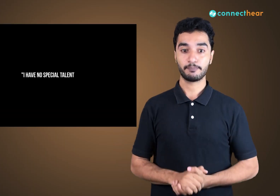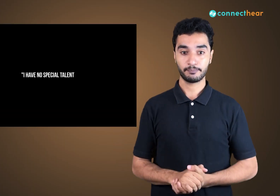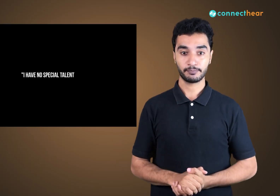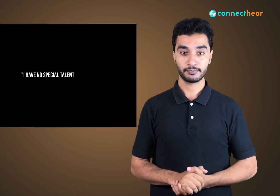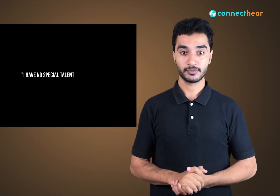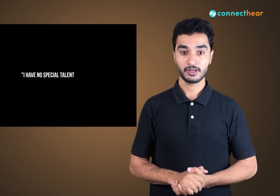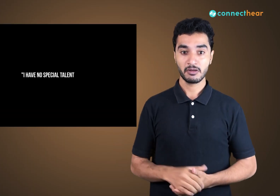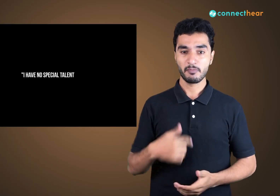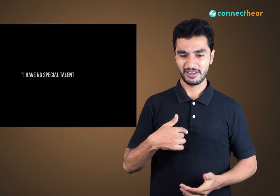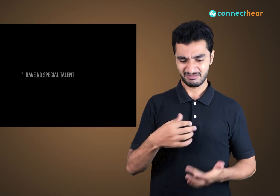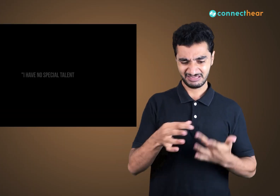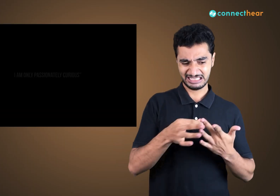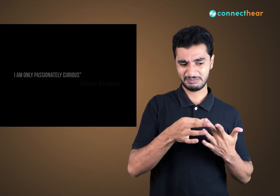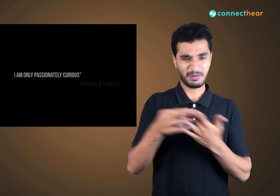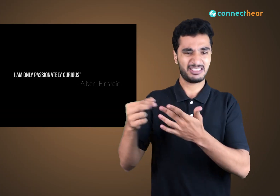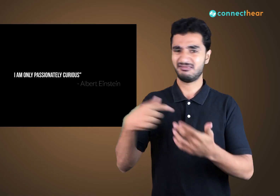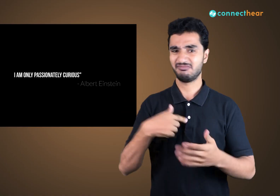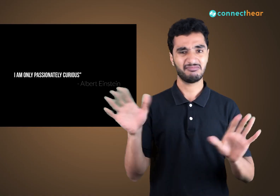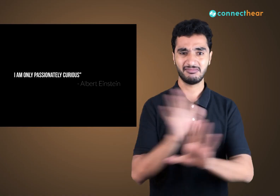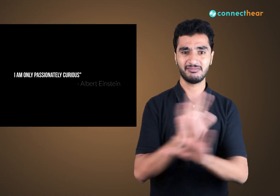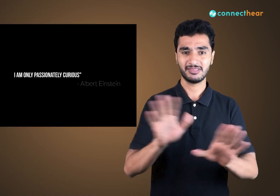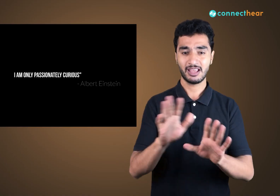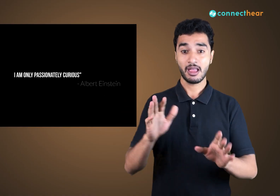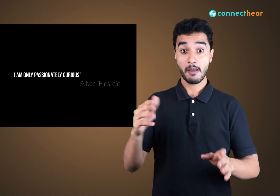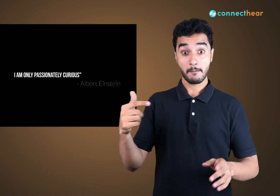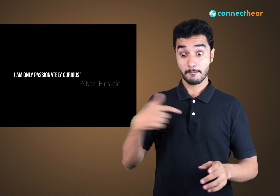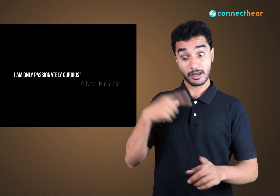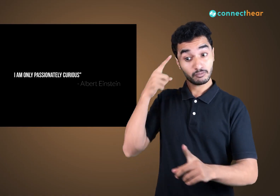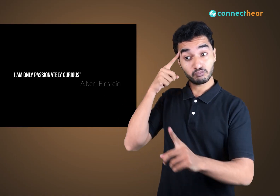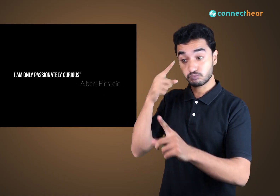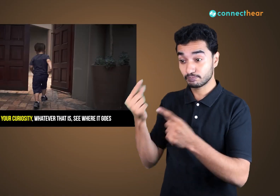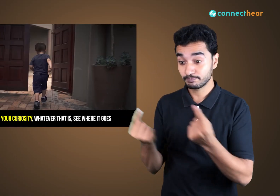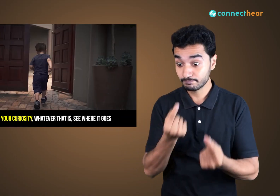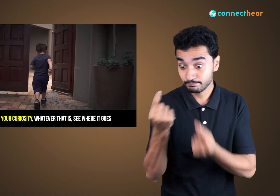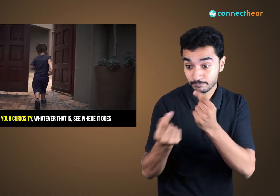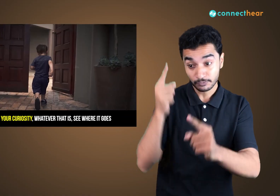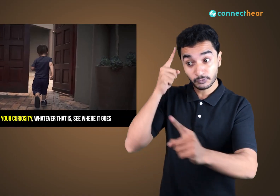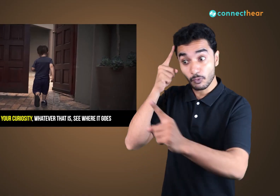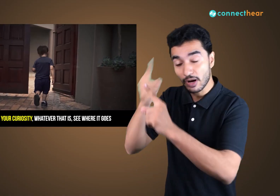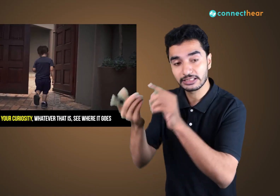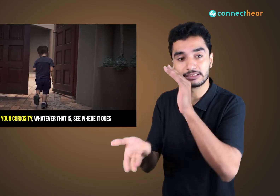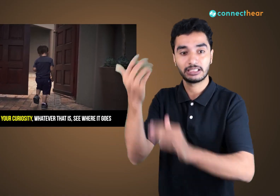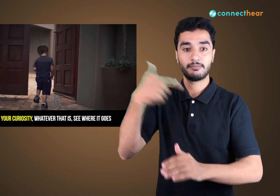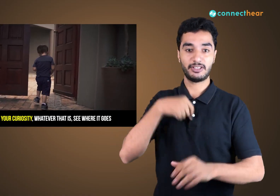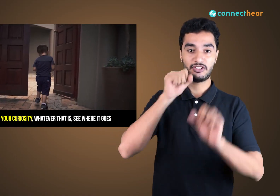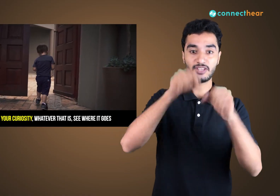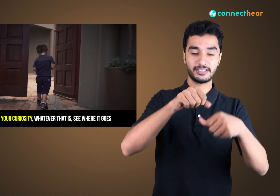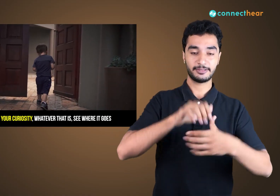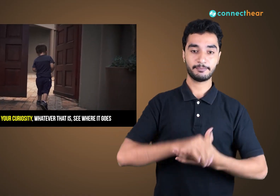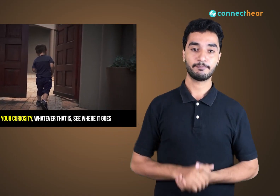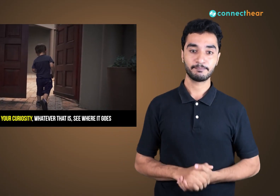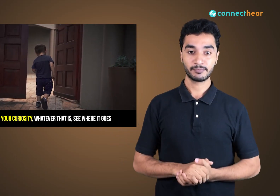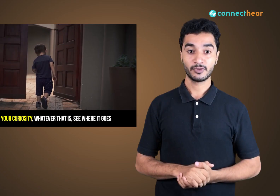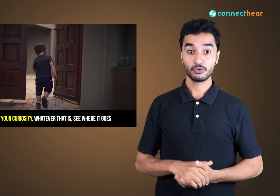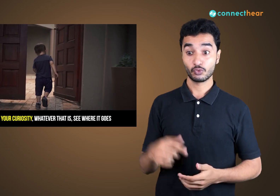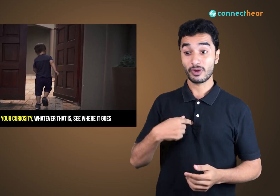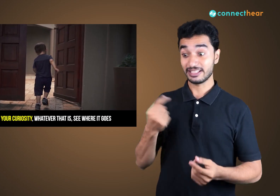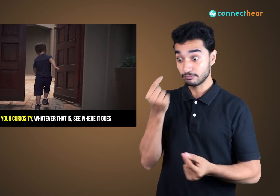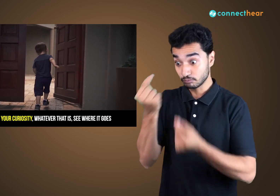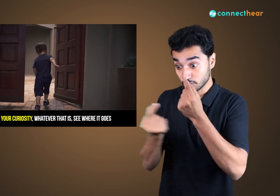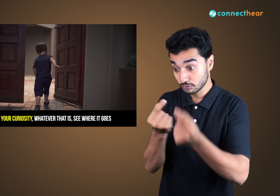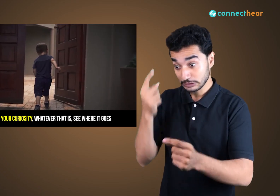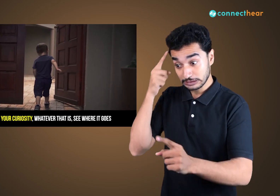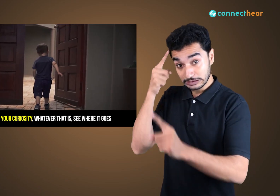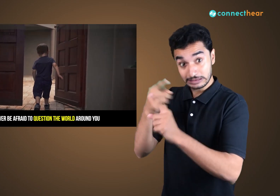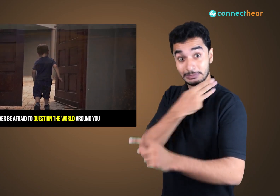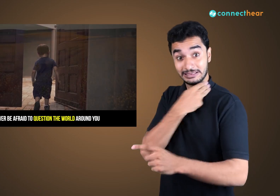I have no special talent. I'm only passionately curious. So follow your curiosity, whatever that is. See